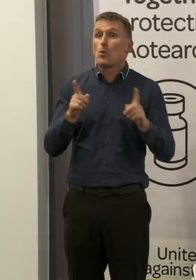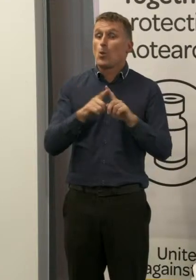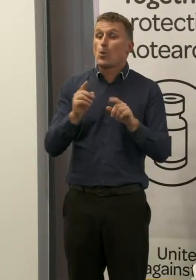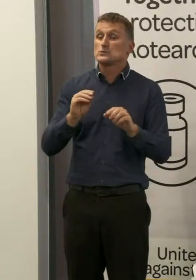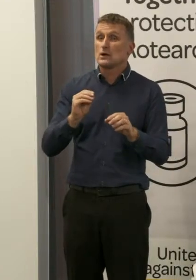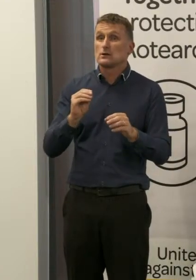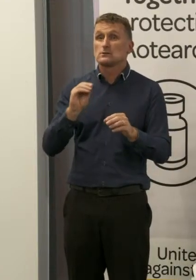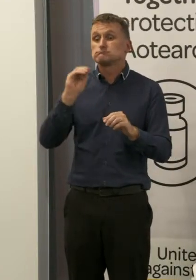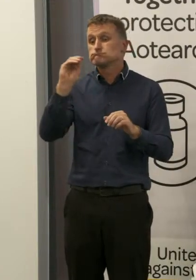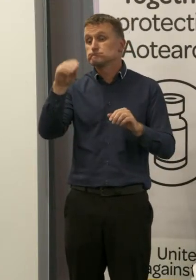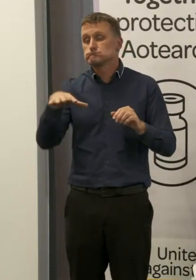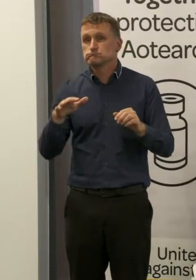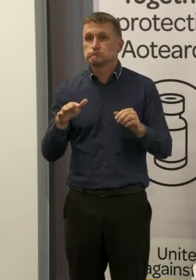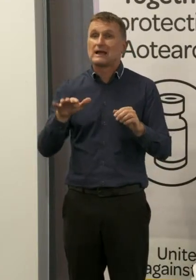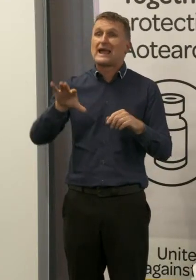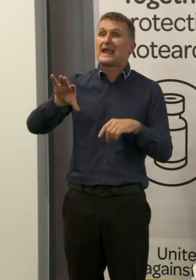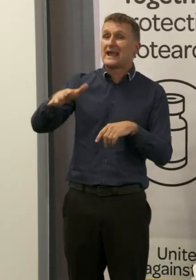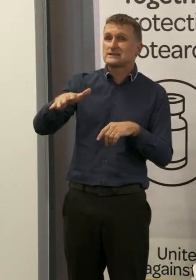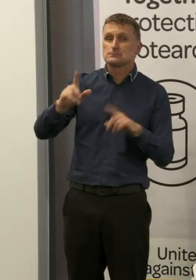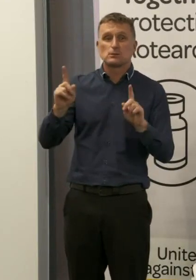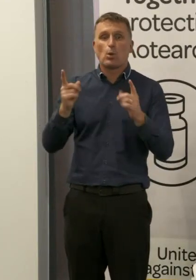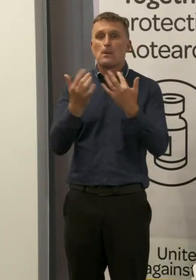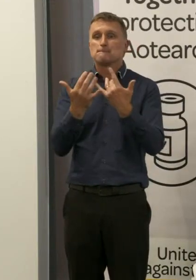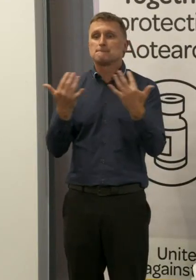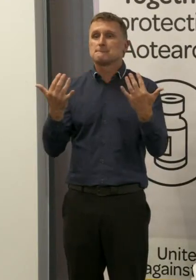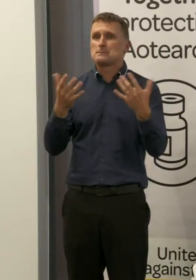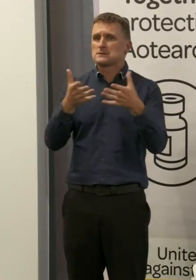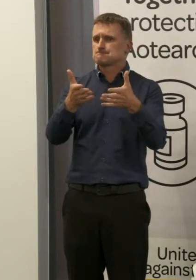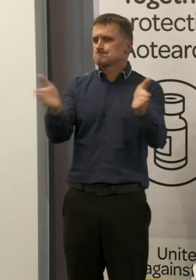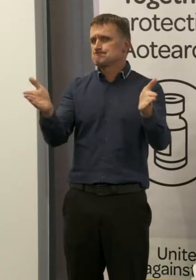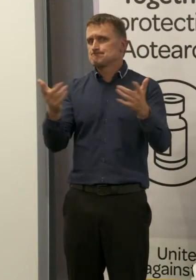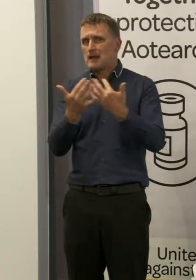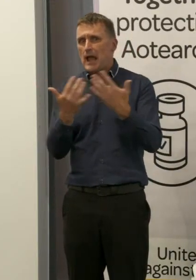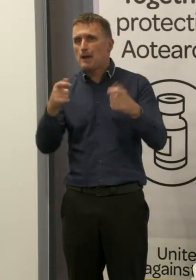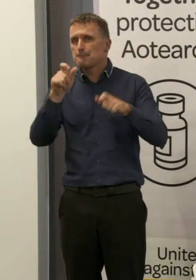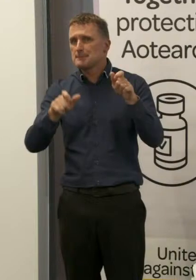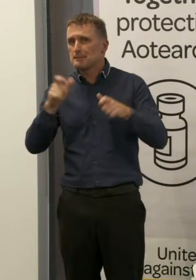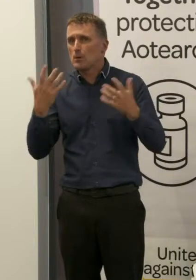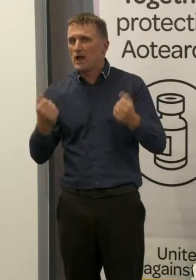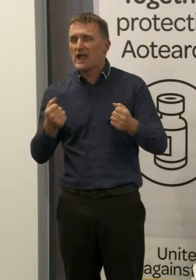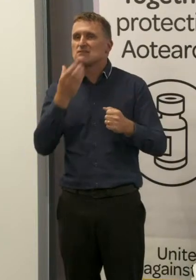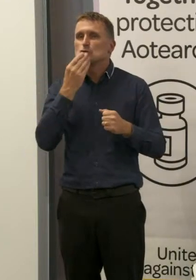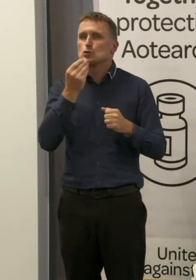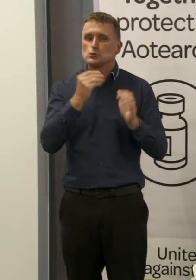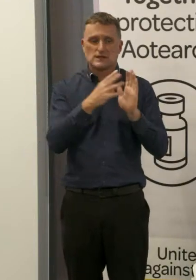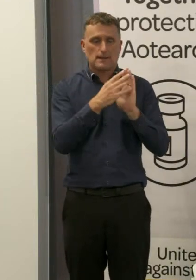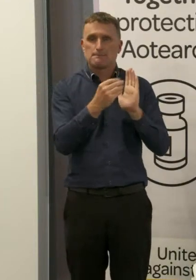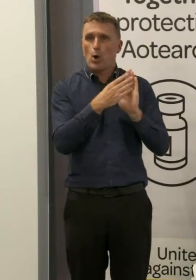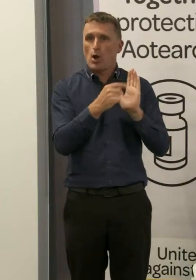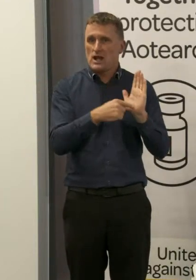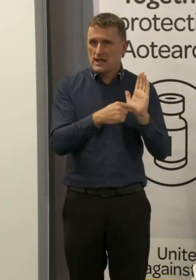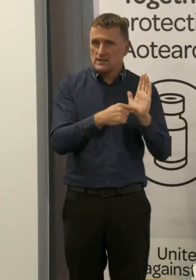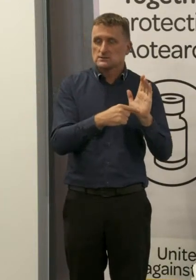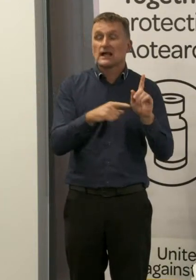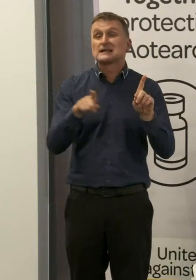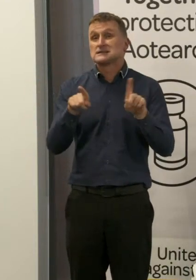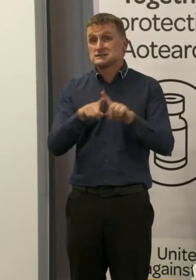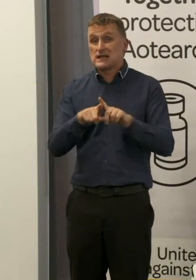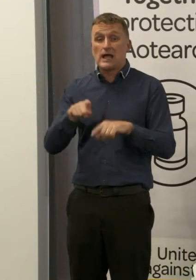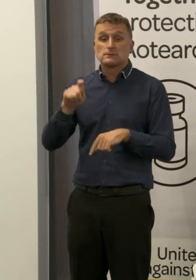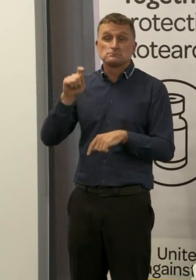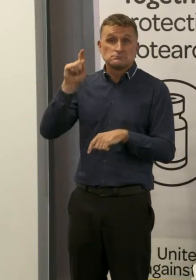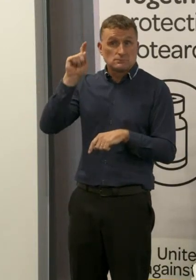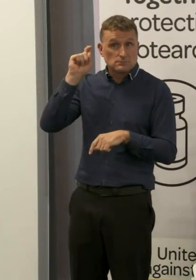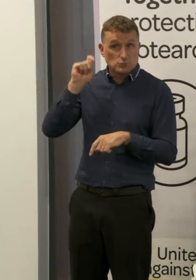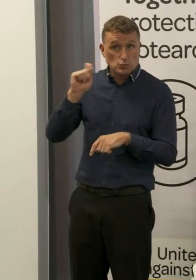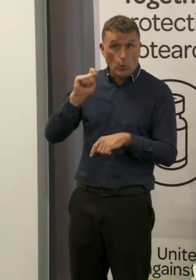wider case numbers might be based on some modelling and including the results of our wastewater testing, because ESR is now able to